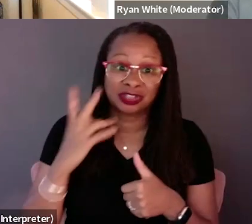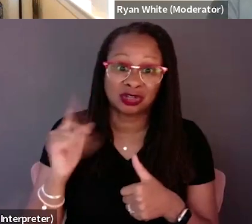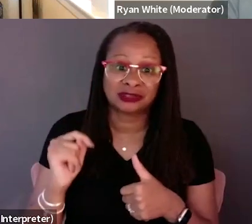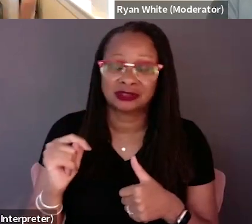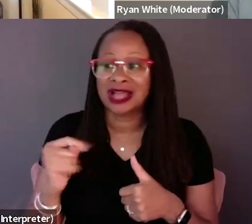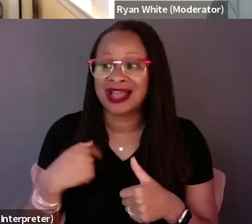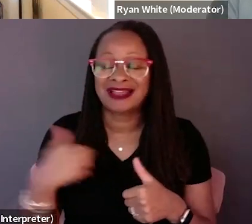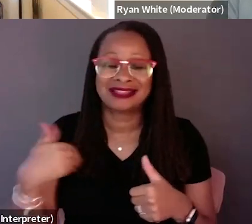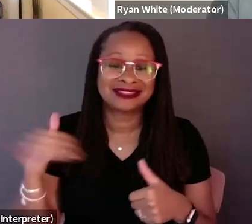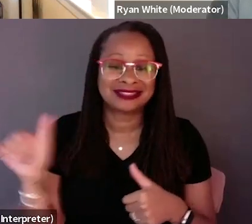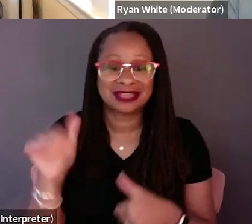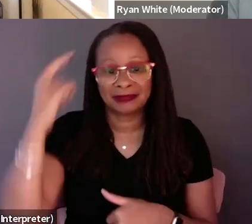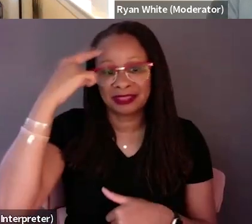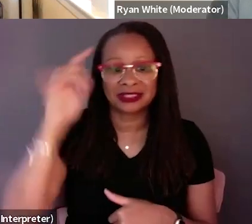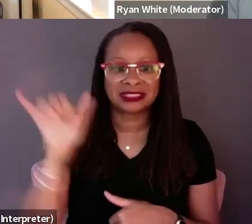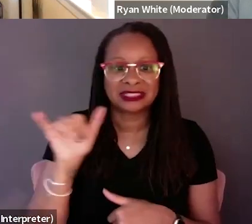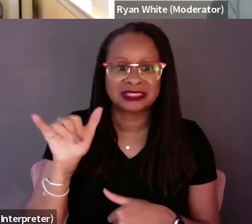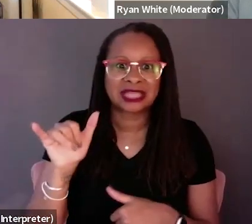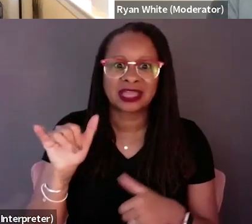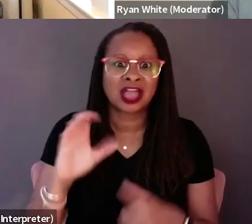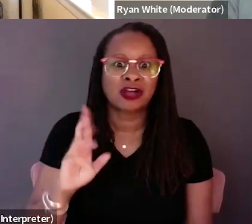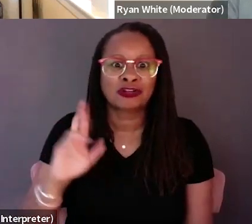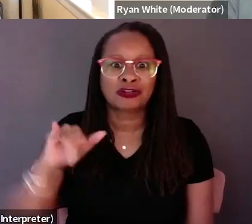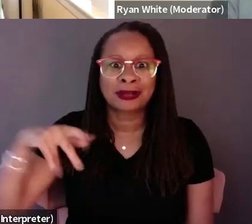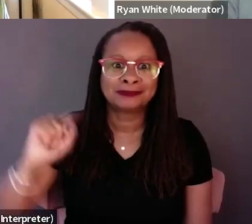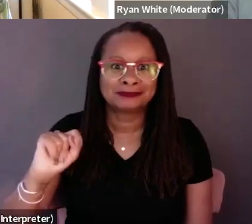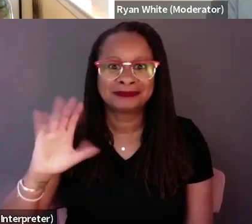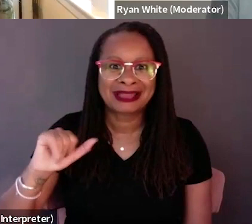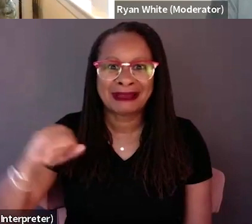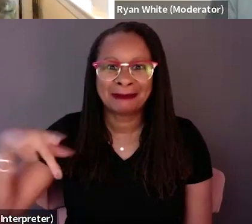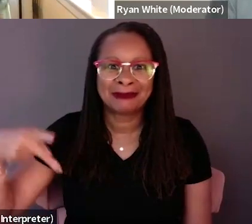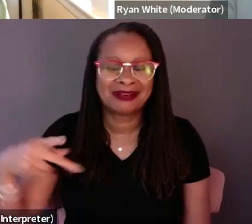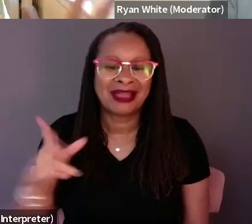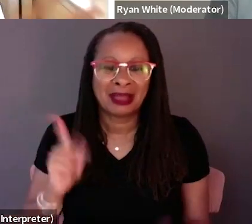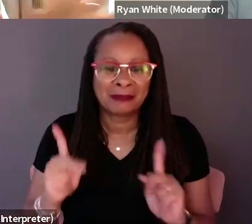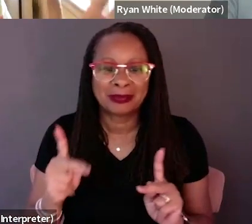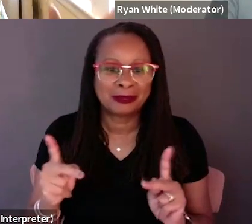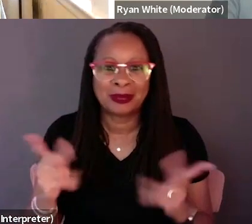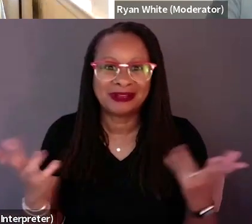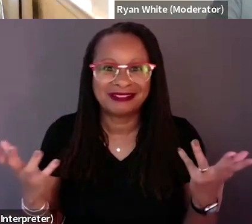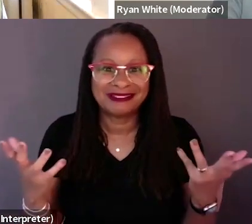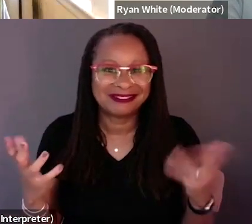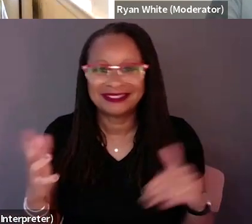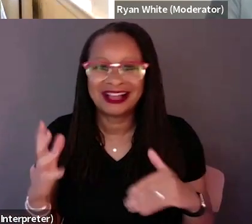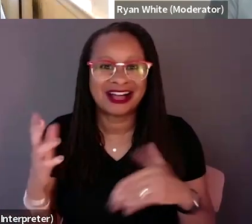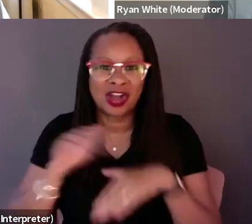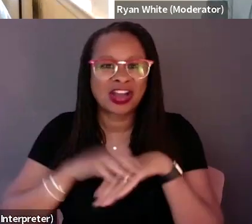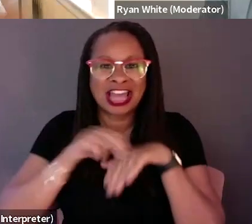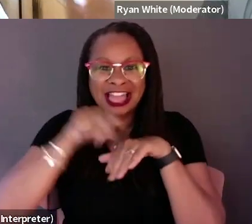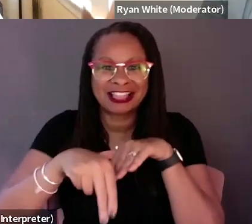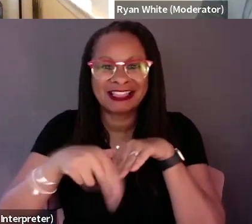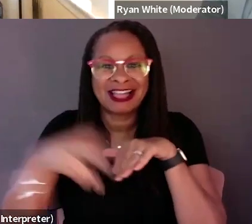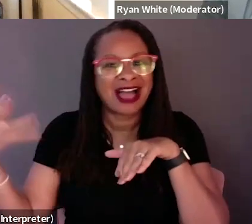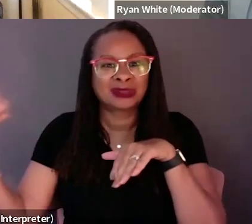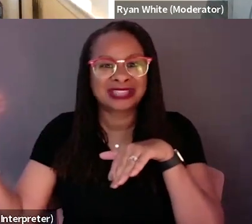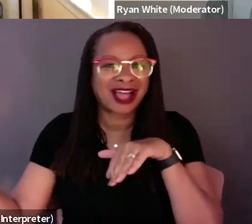it, I had the same thought. I'm like, oh, this is like Crip Camp. Yeah. Like, I loved Crip Camp. Yeah. People on hell outside a